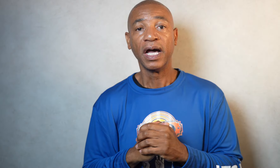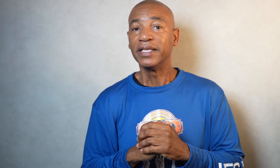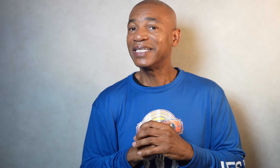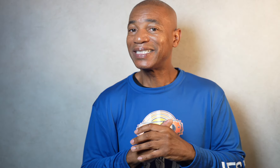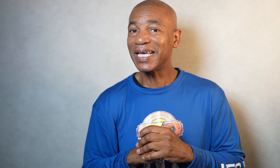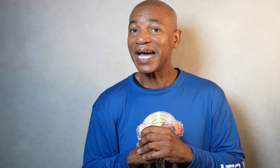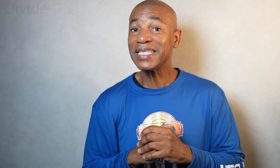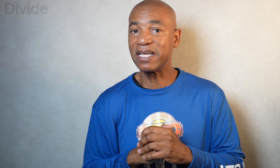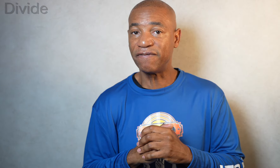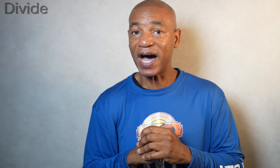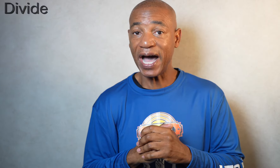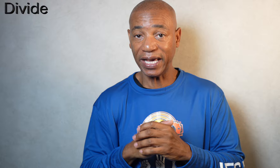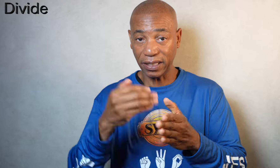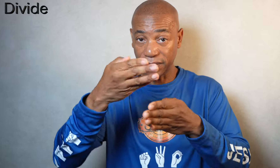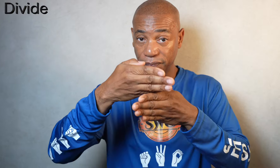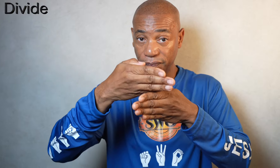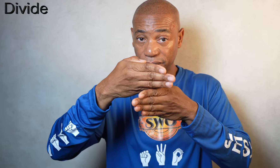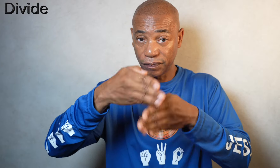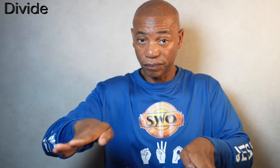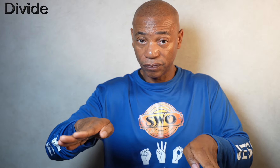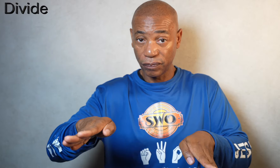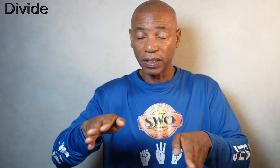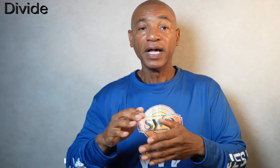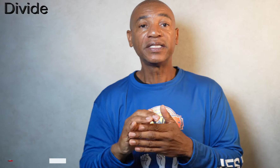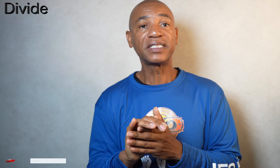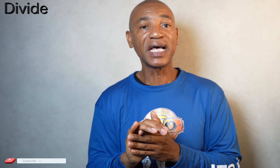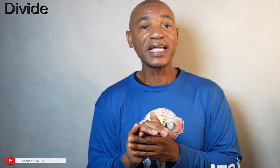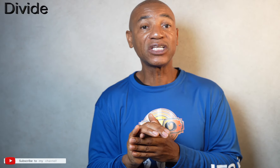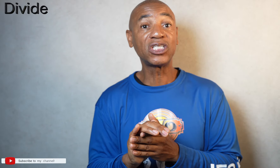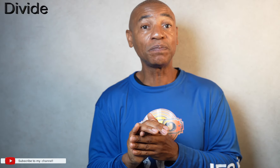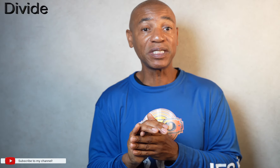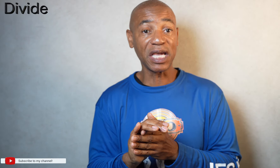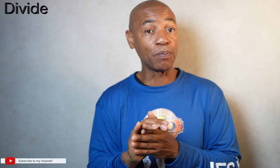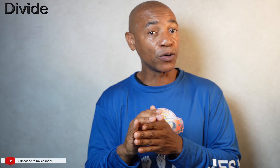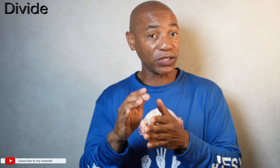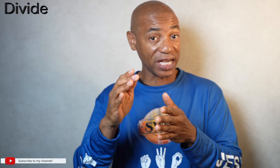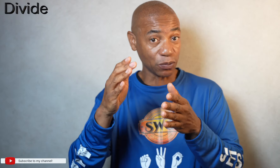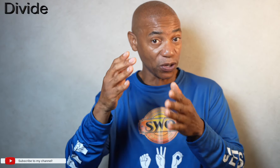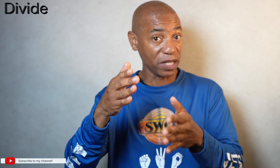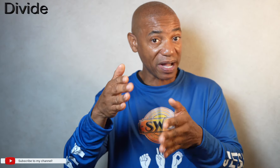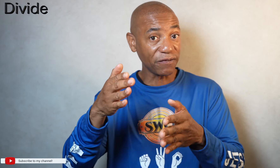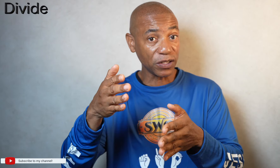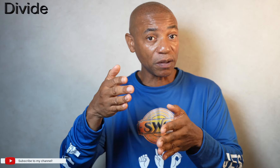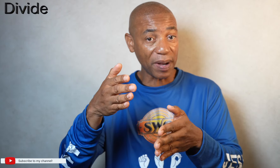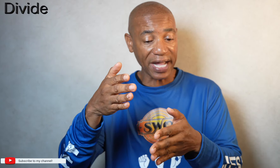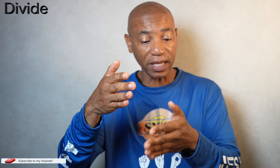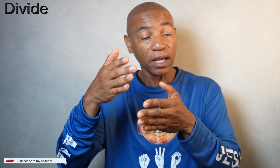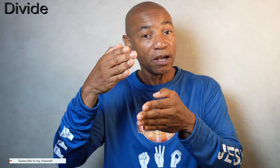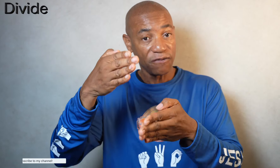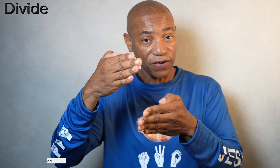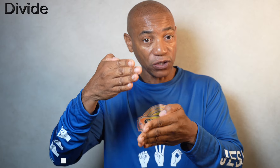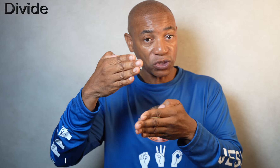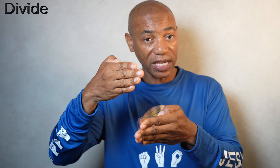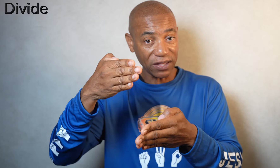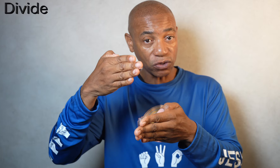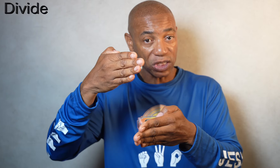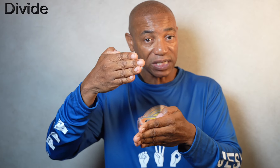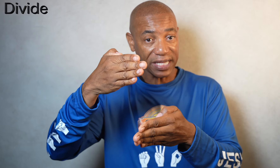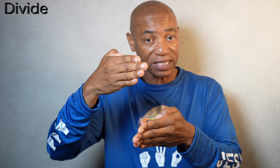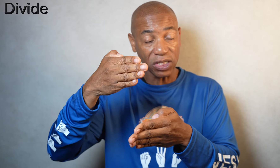The sign divide. The sign is simply take both hands, bring them out in front of the body, fingers together just like this.